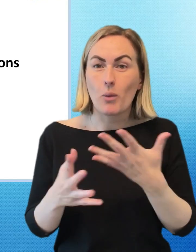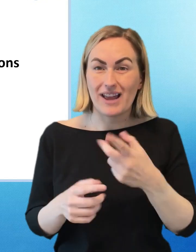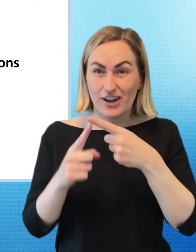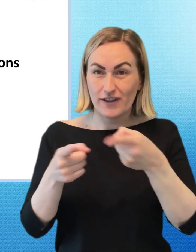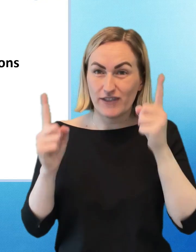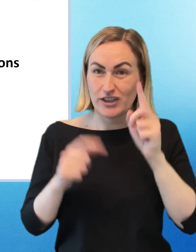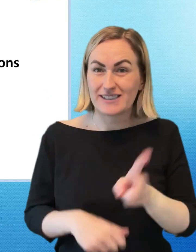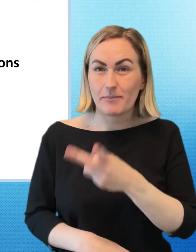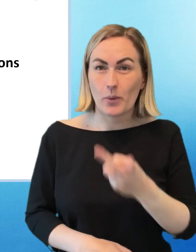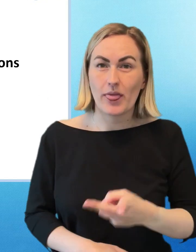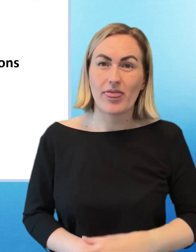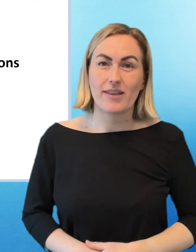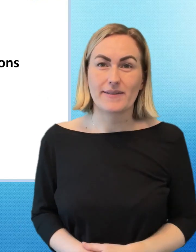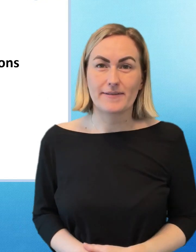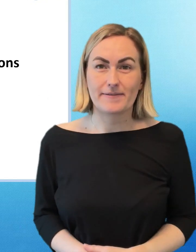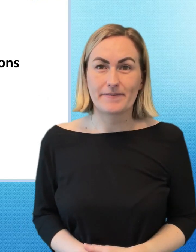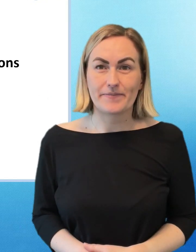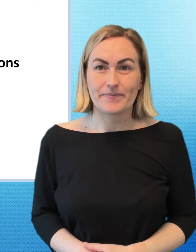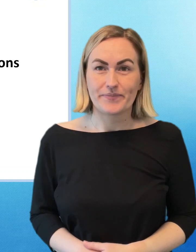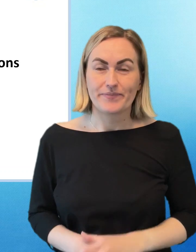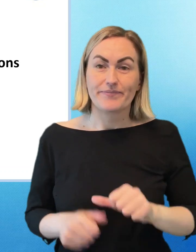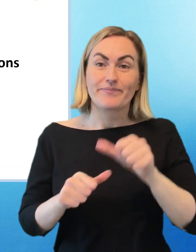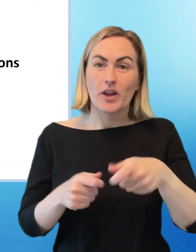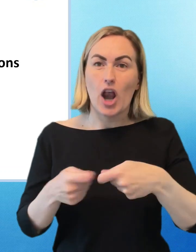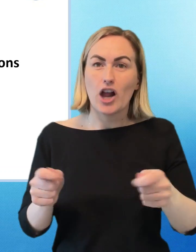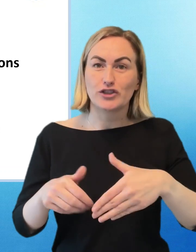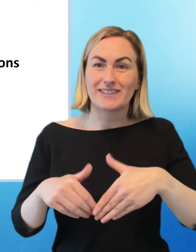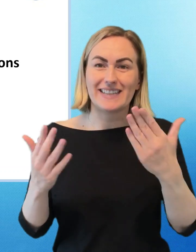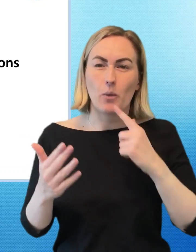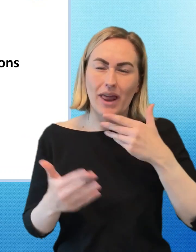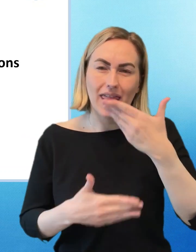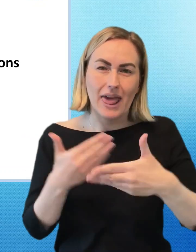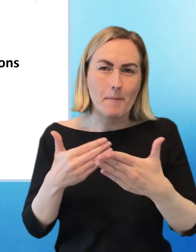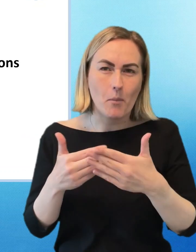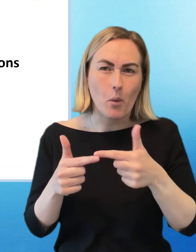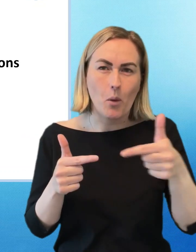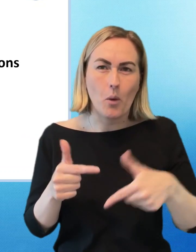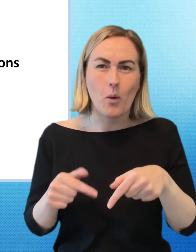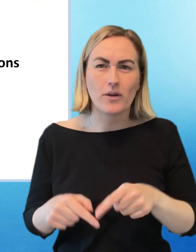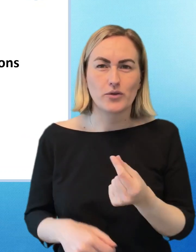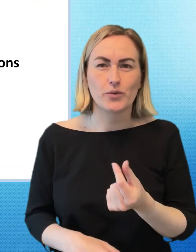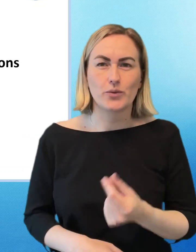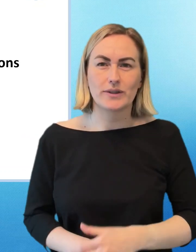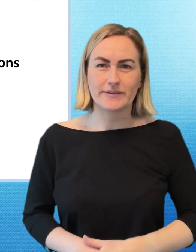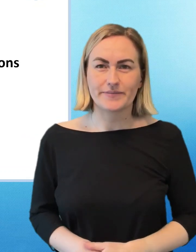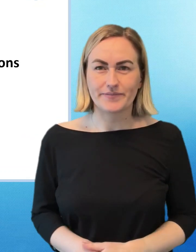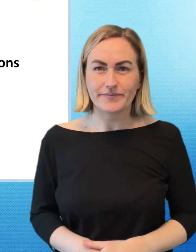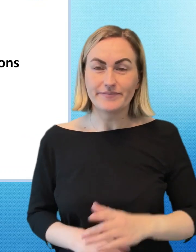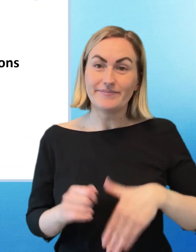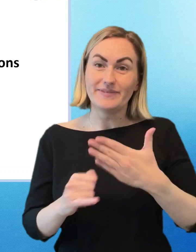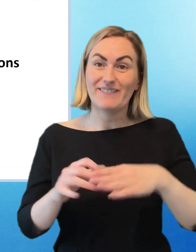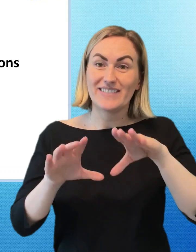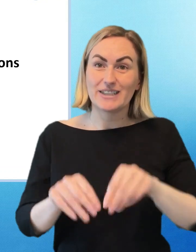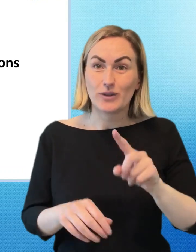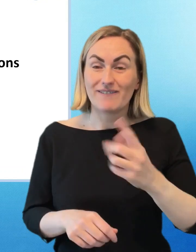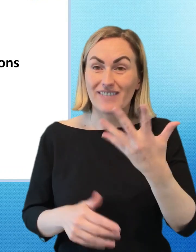both universities. We then held a launch day, which I'll describe in a few moments, and we finished off with